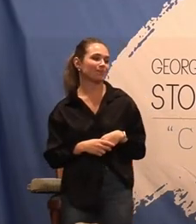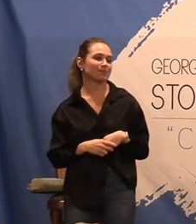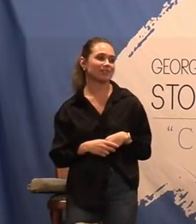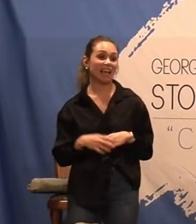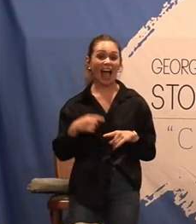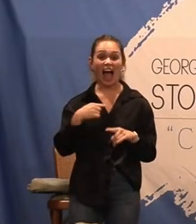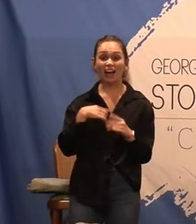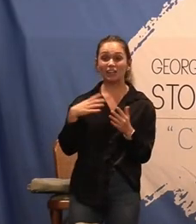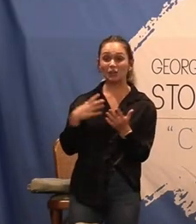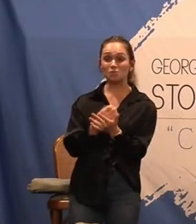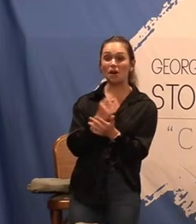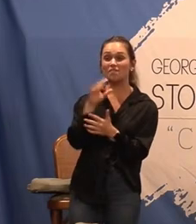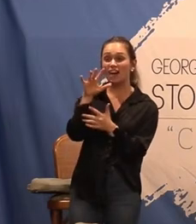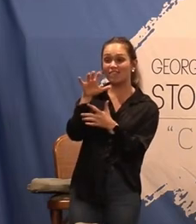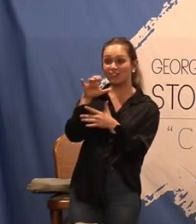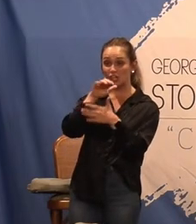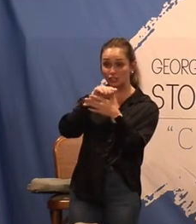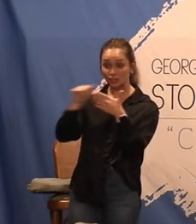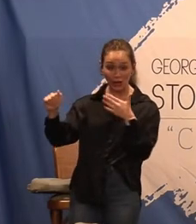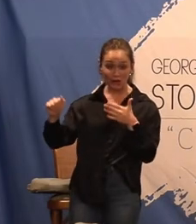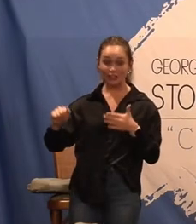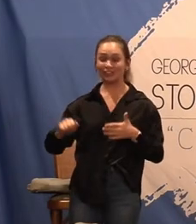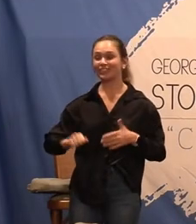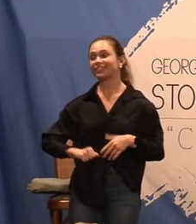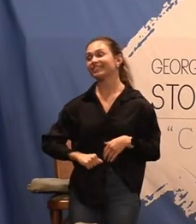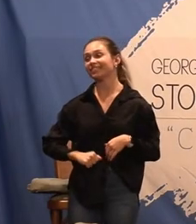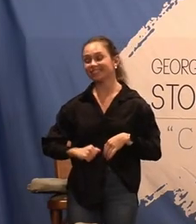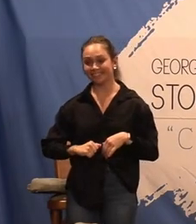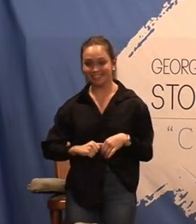And I won $500.